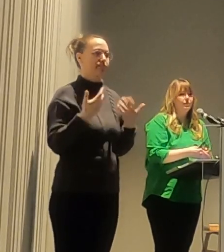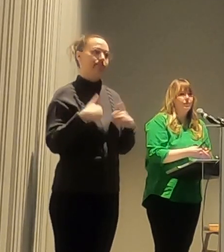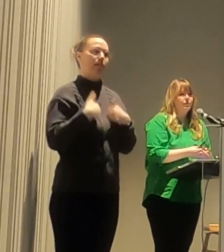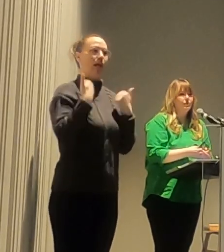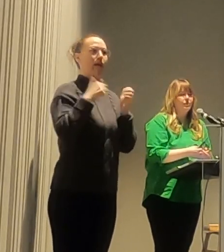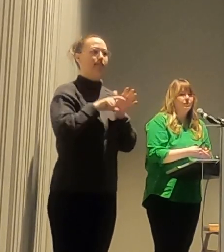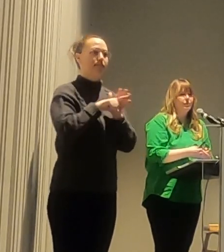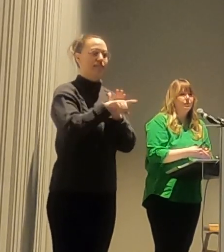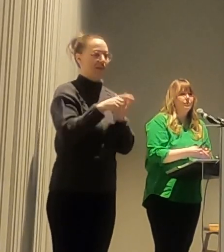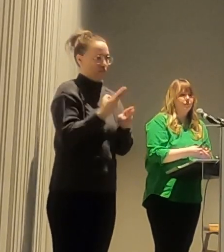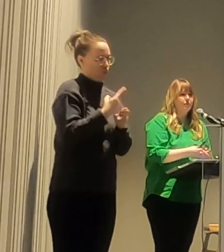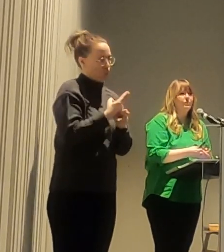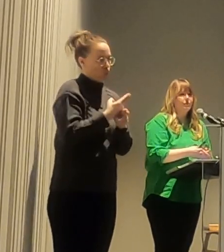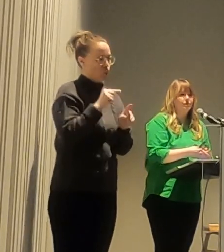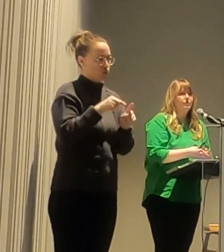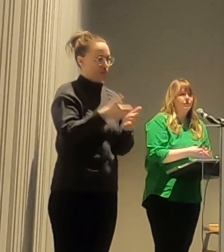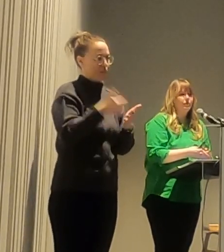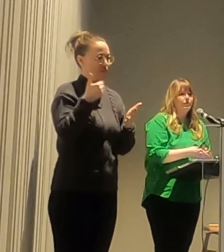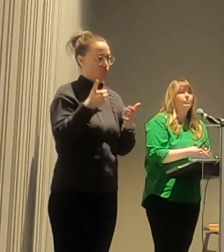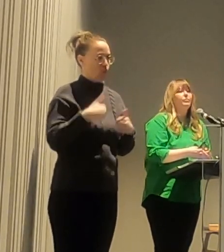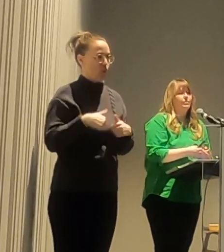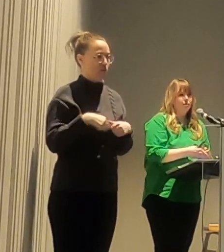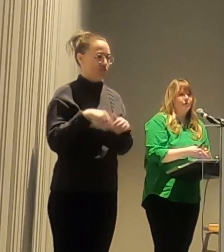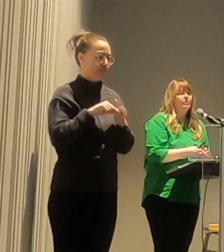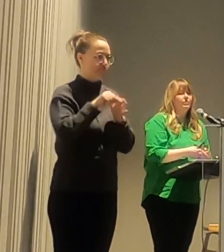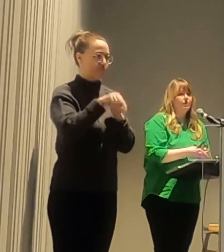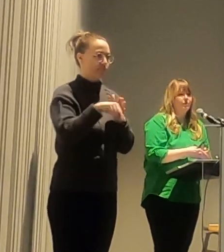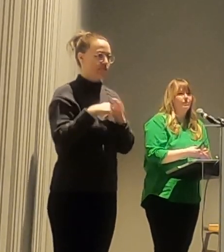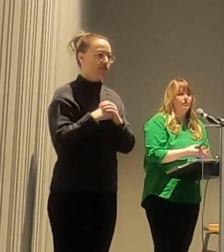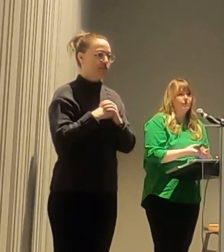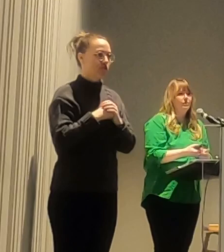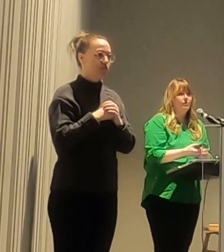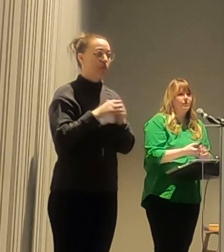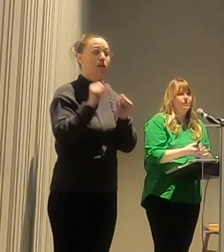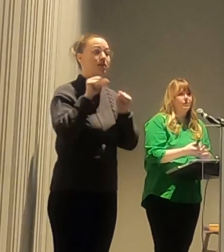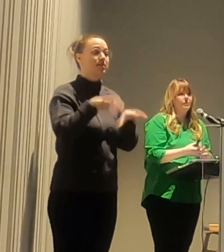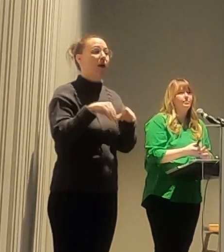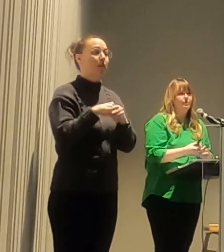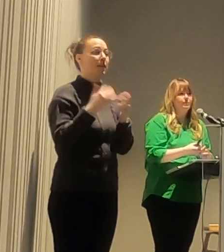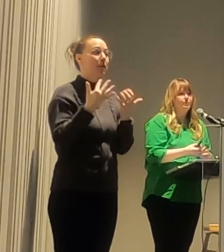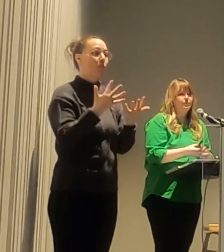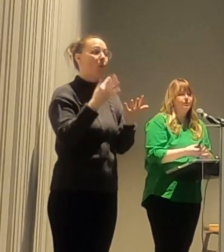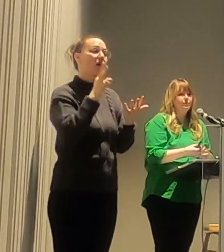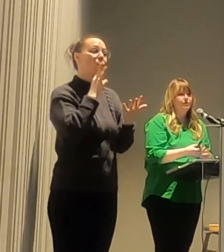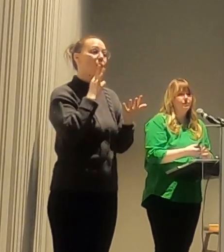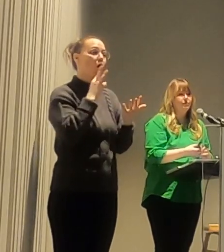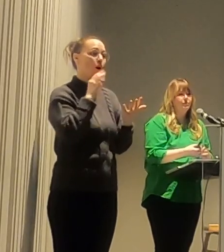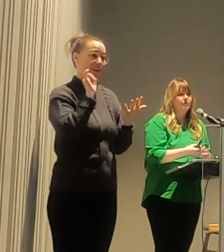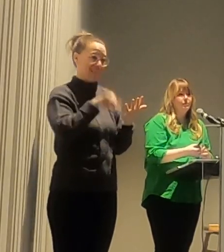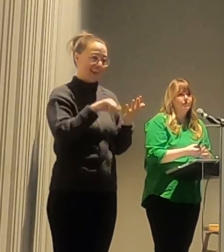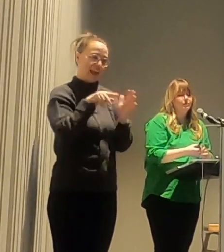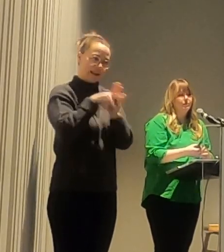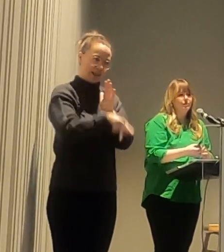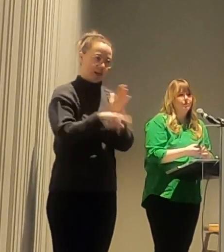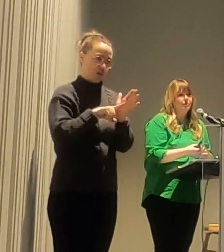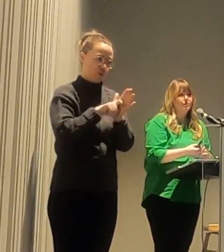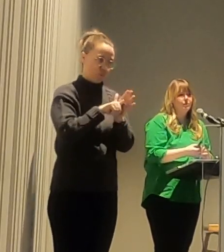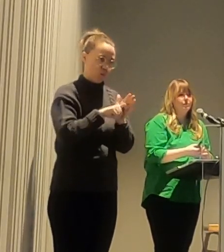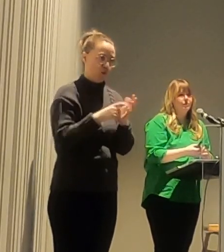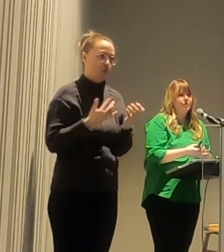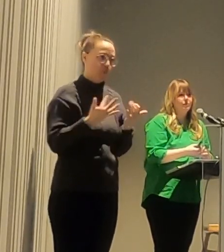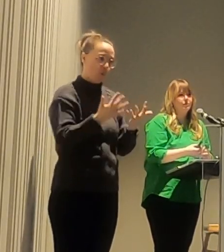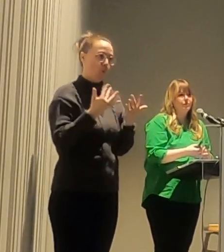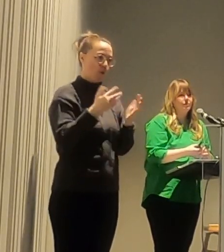be dumped in boiling water, which would kill the worm. Mm-hmm. And then they would